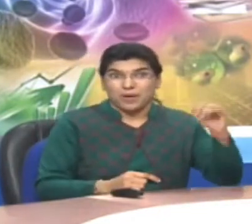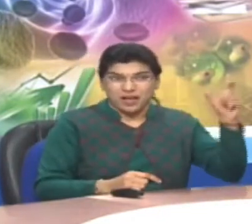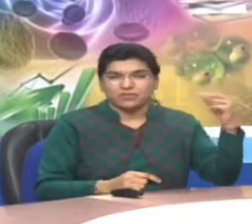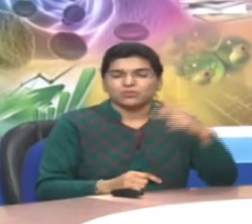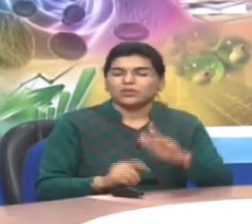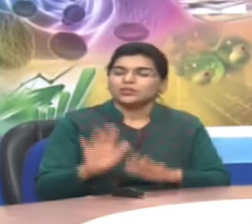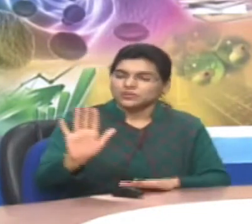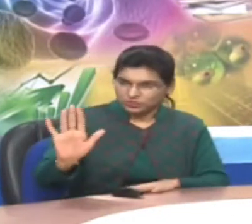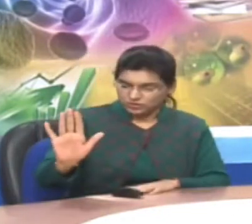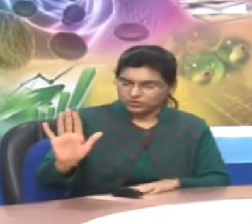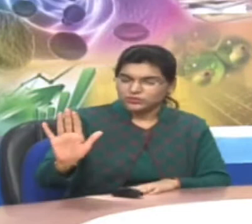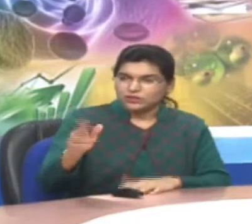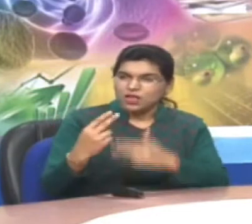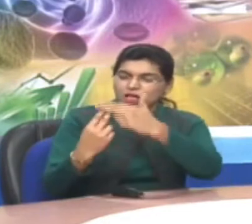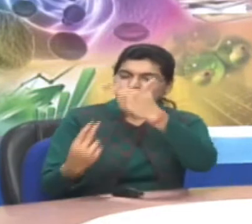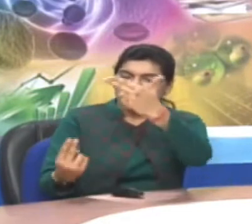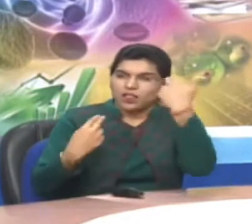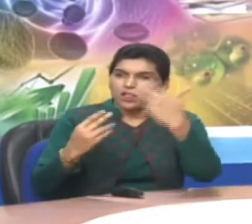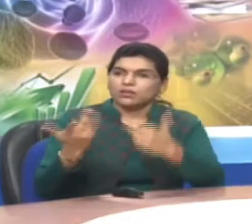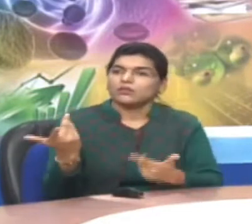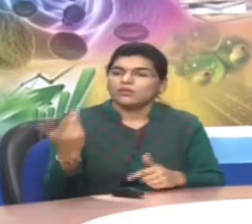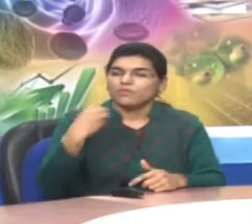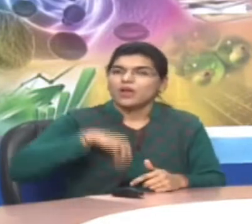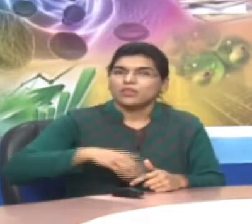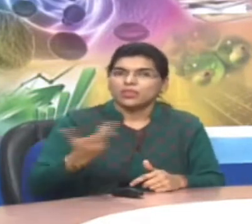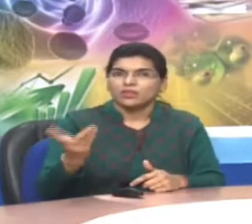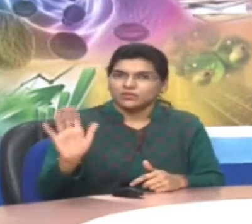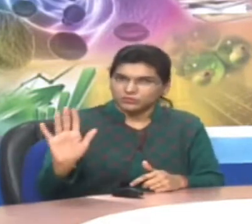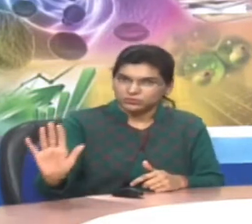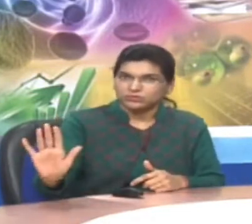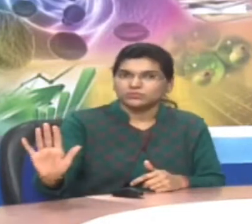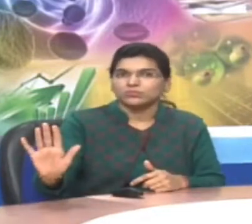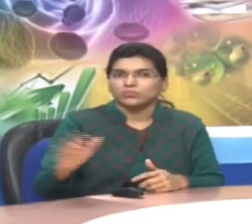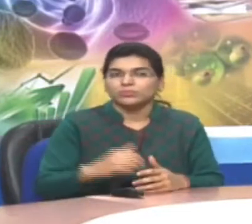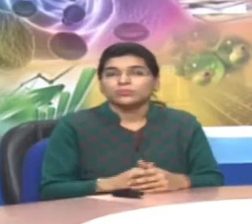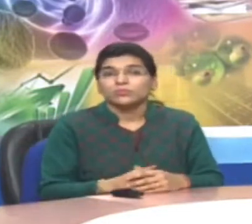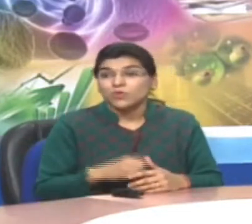Intruder interrupts and says, keep it to yourself.